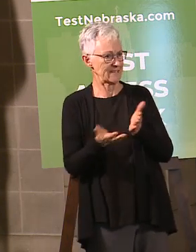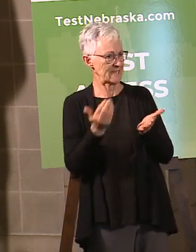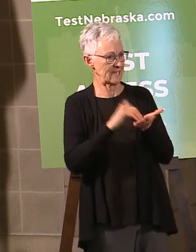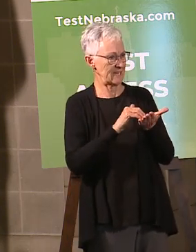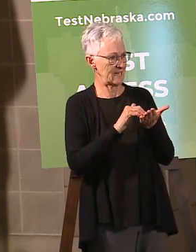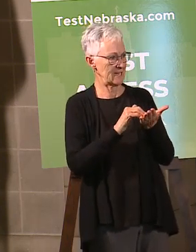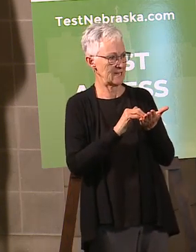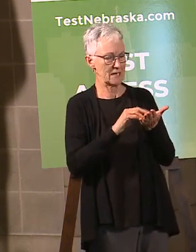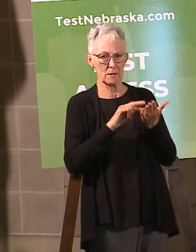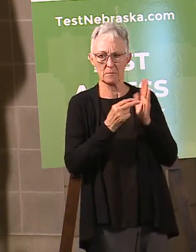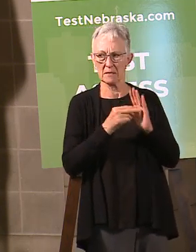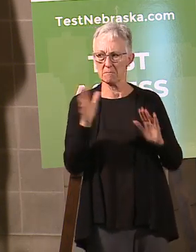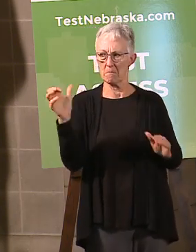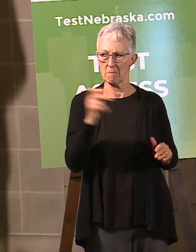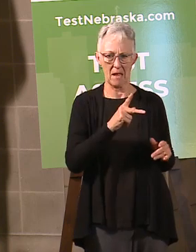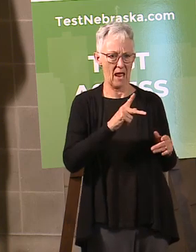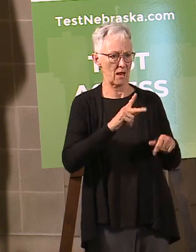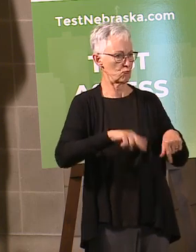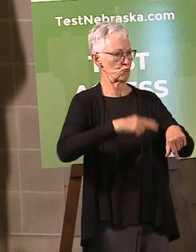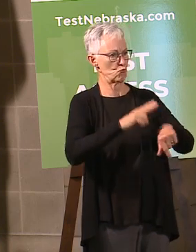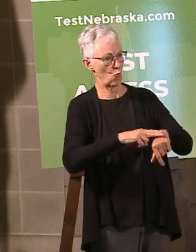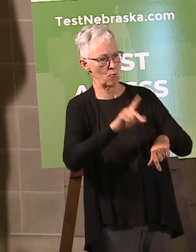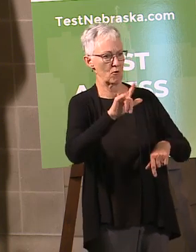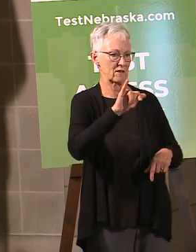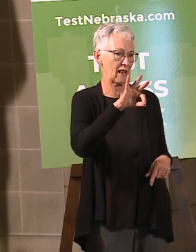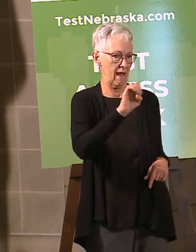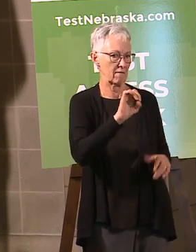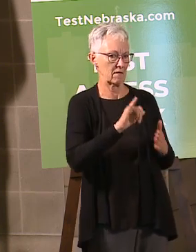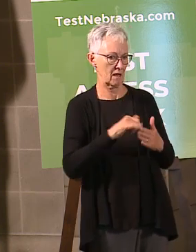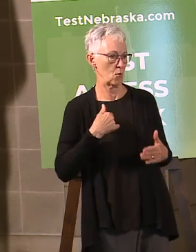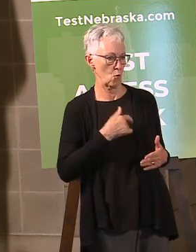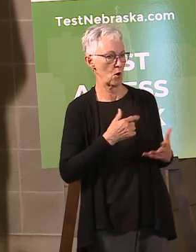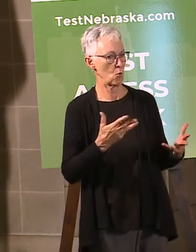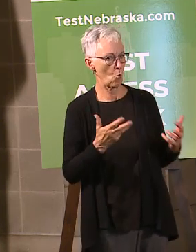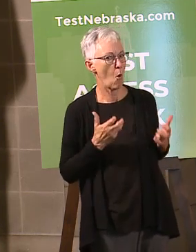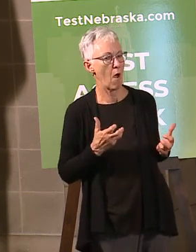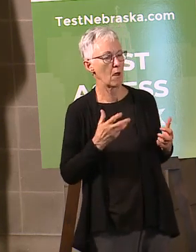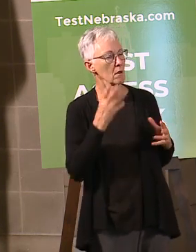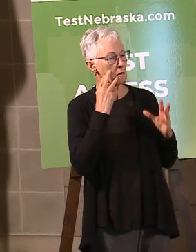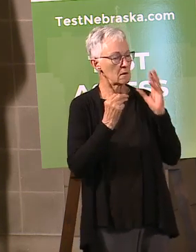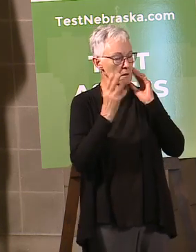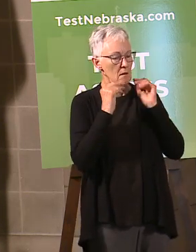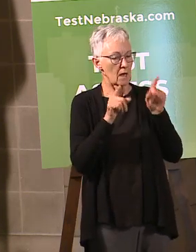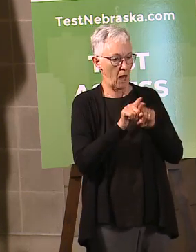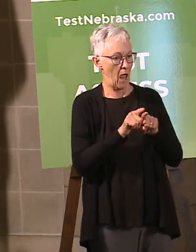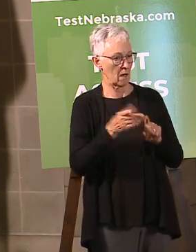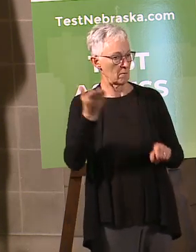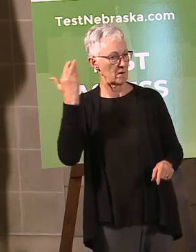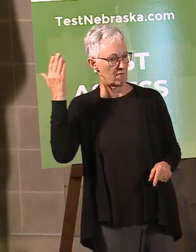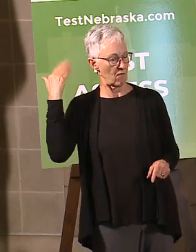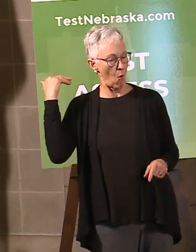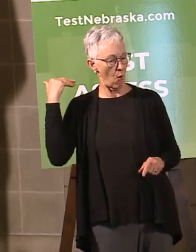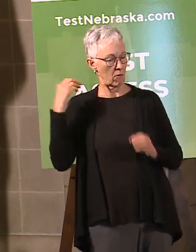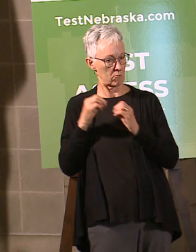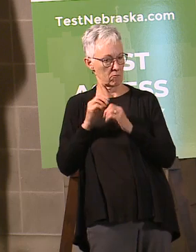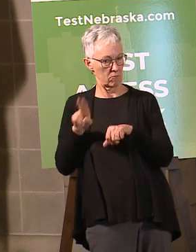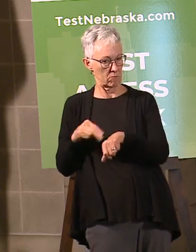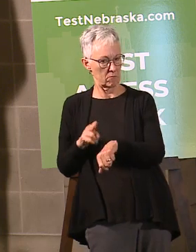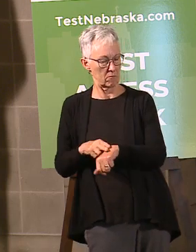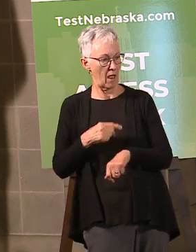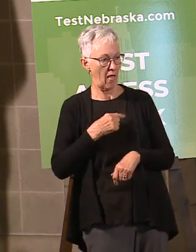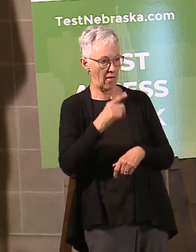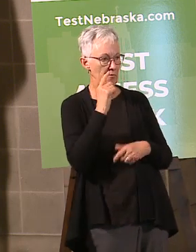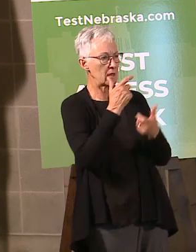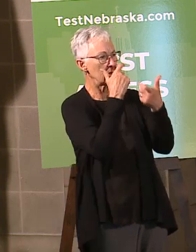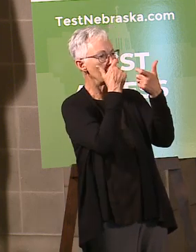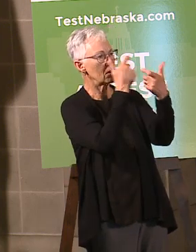getting back to that more normal life, that we all want to get back to a more normal life. And I think that seeing baseball on TV,